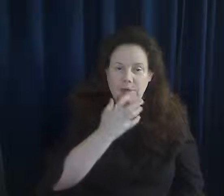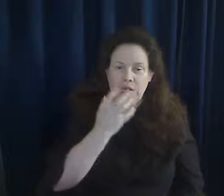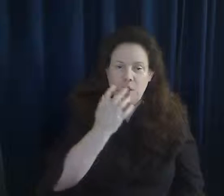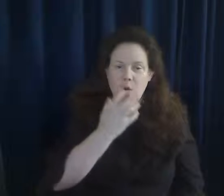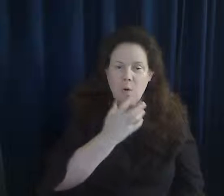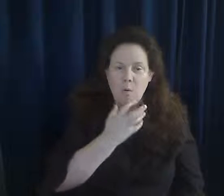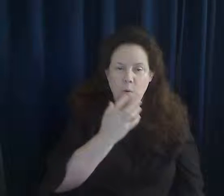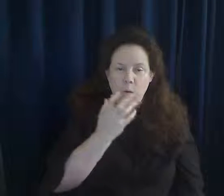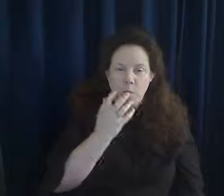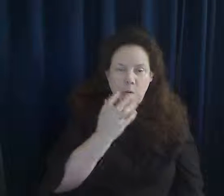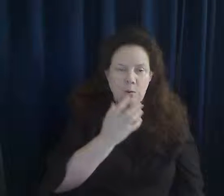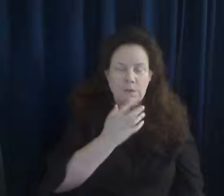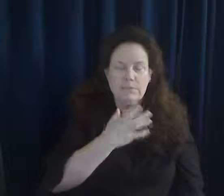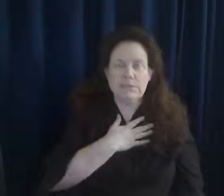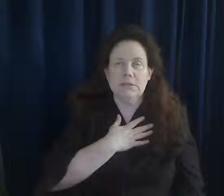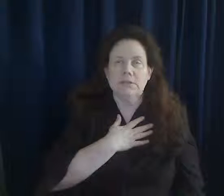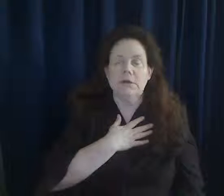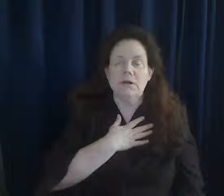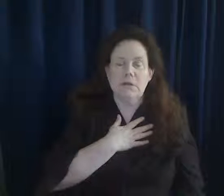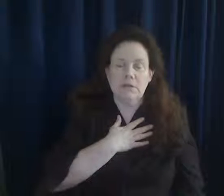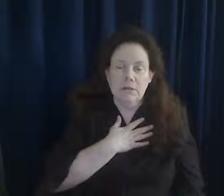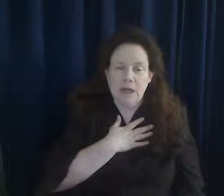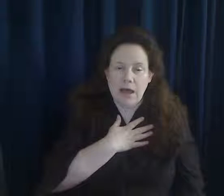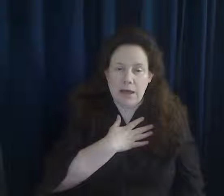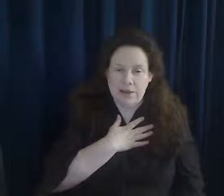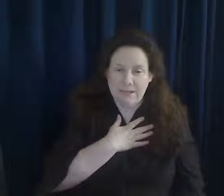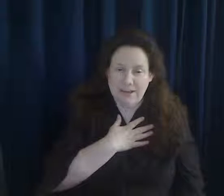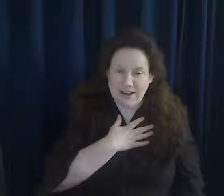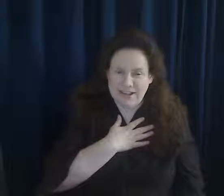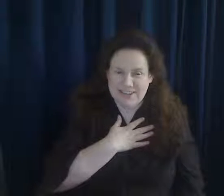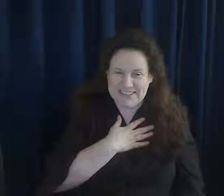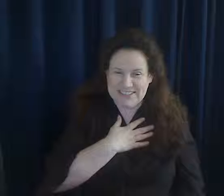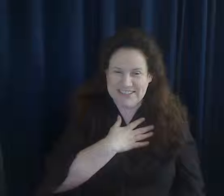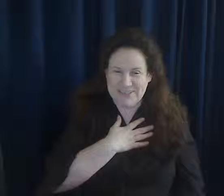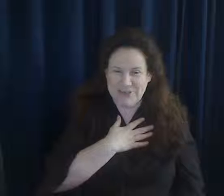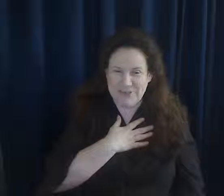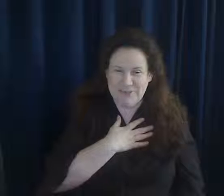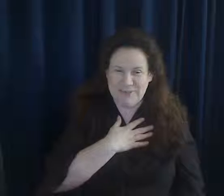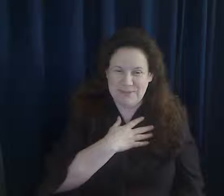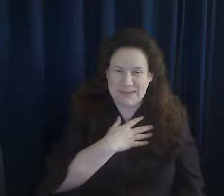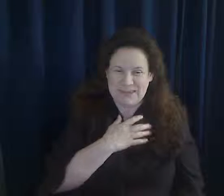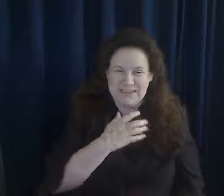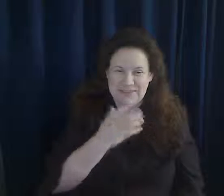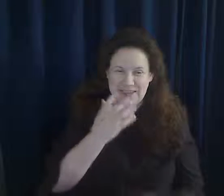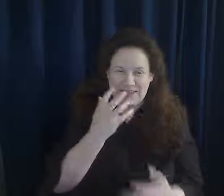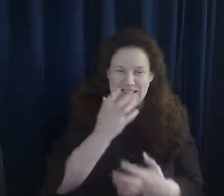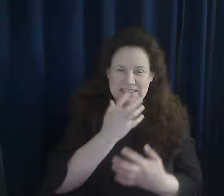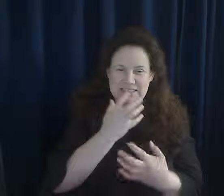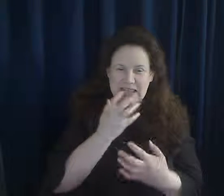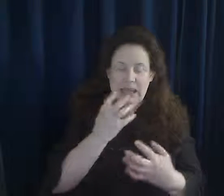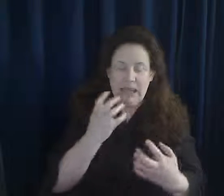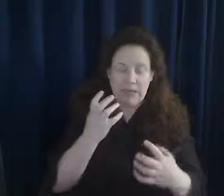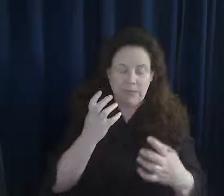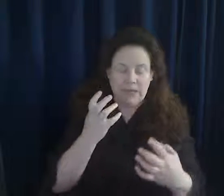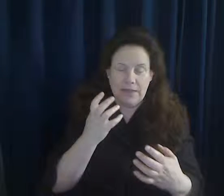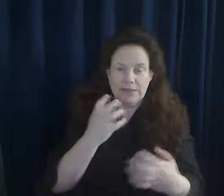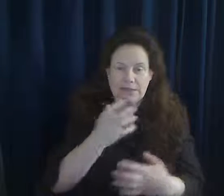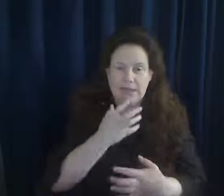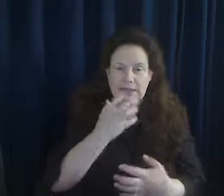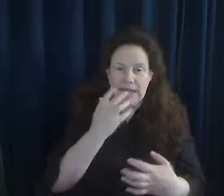mouth. It means, oh, I am in awe of this. This is wonderful, amazing, fantastic. And we're going to add the second